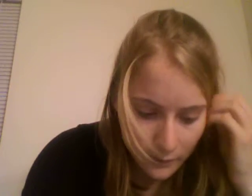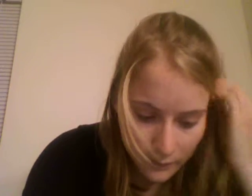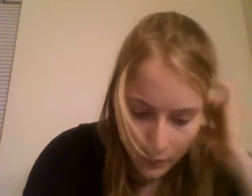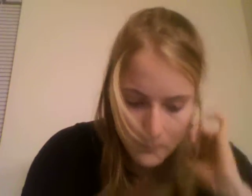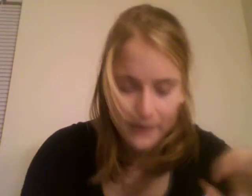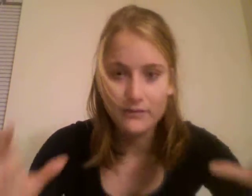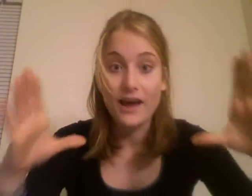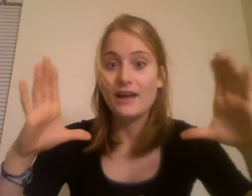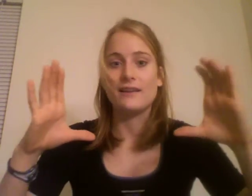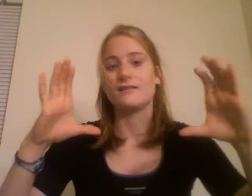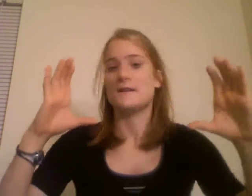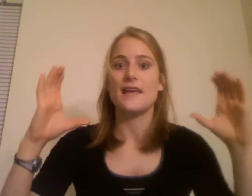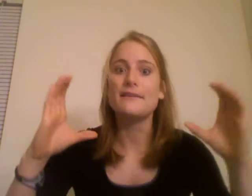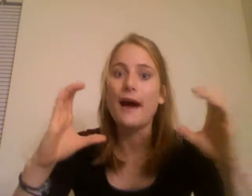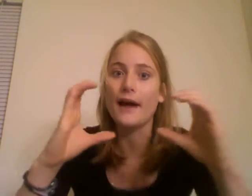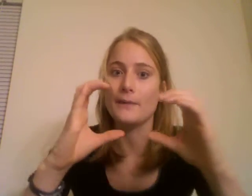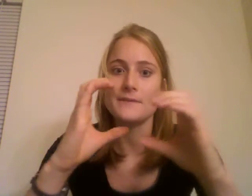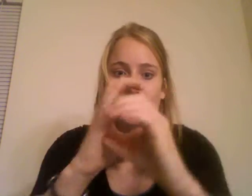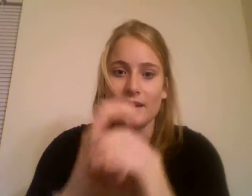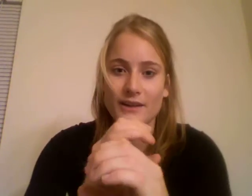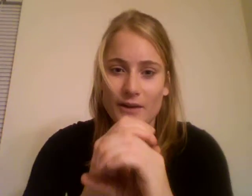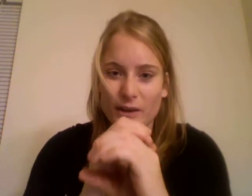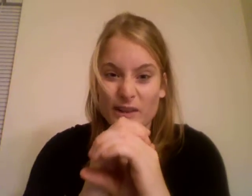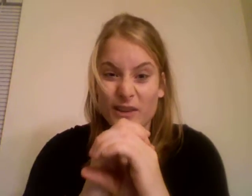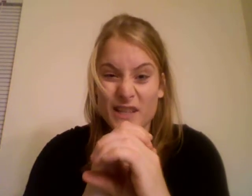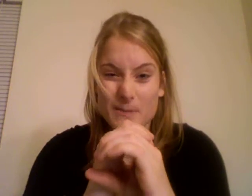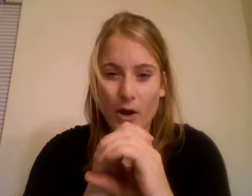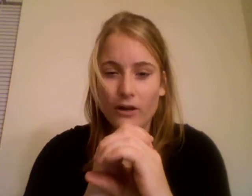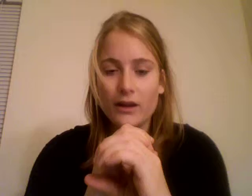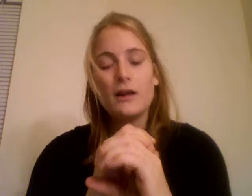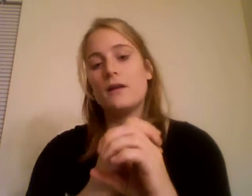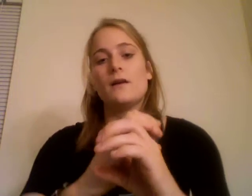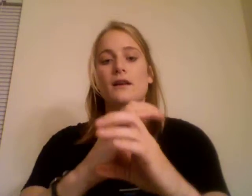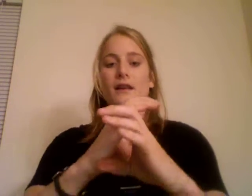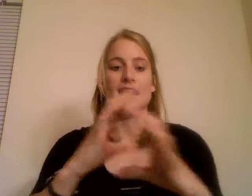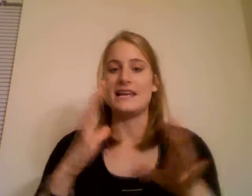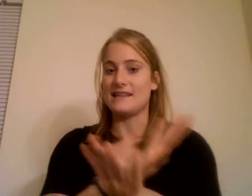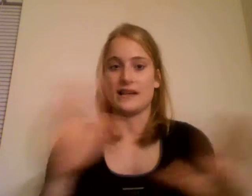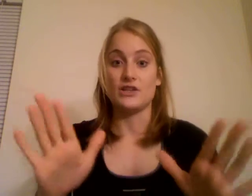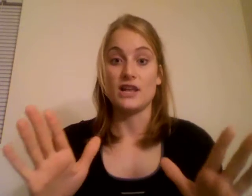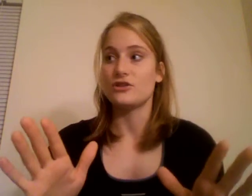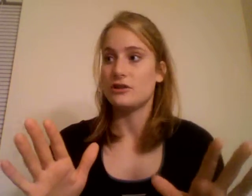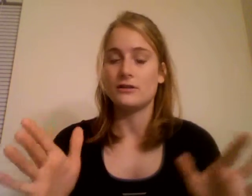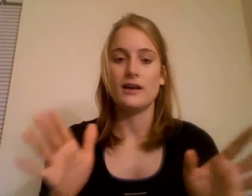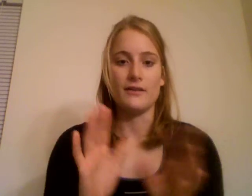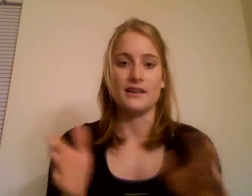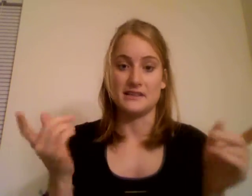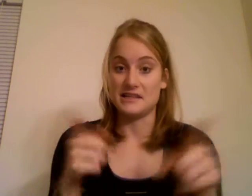you magnify 10 times and you get really, really small, it's not going to change. Everything's going to stay